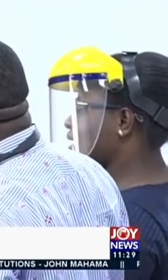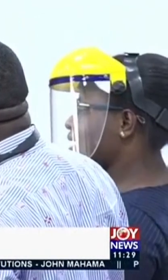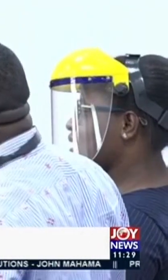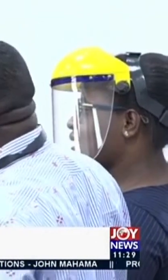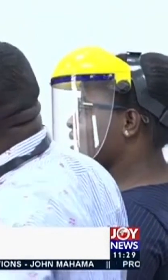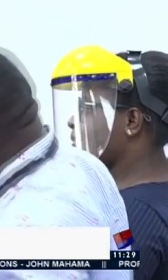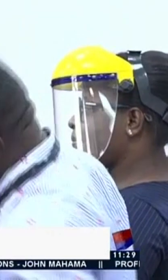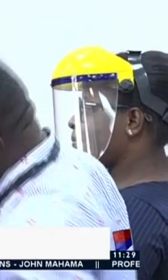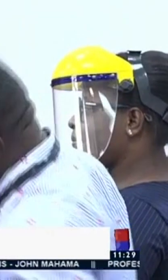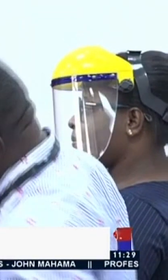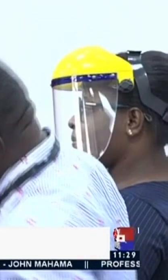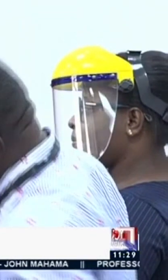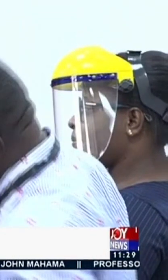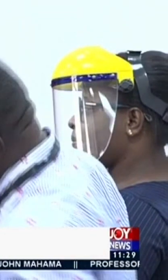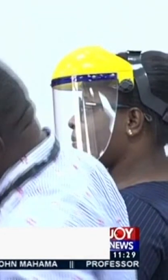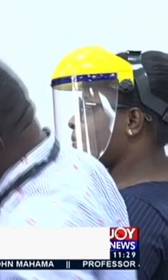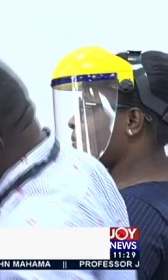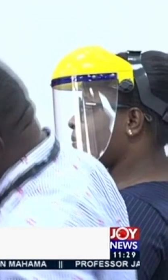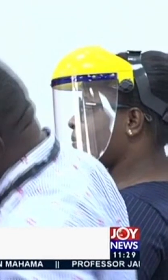of COVID-19?